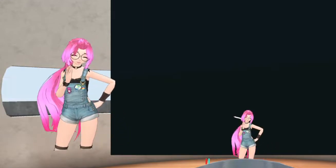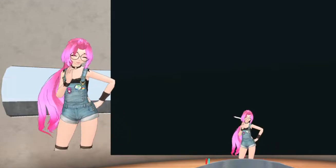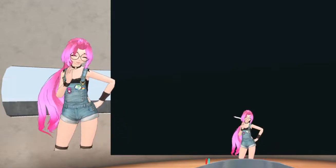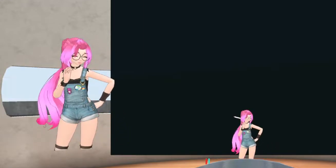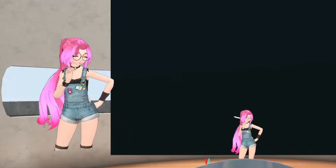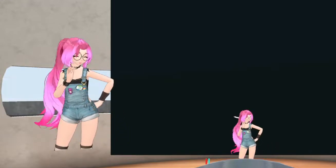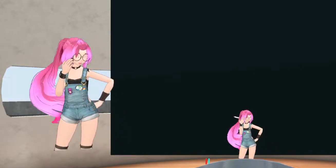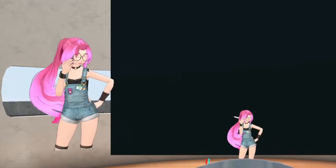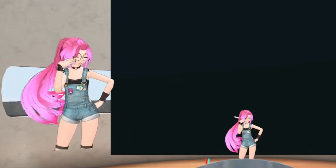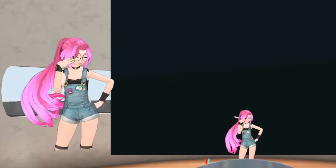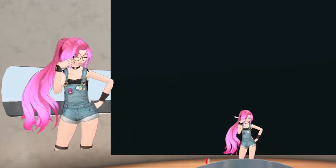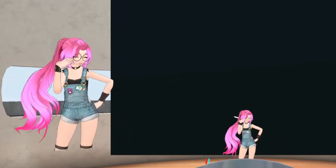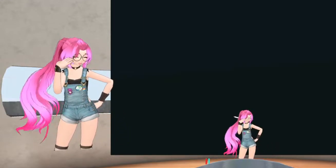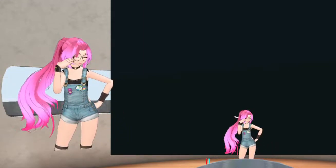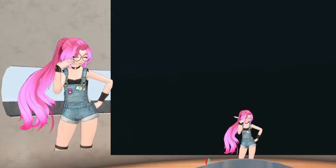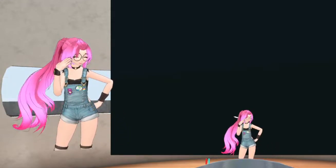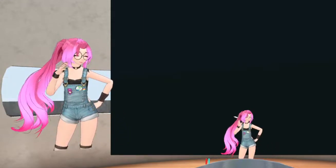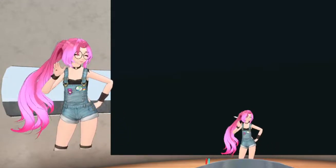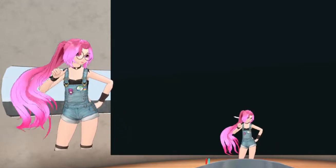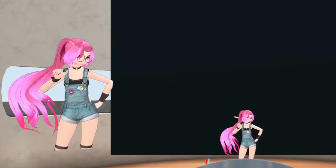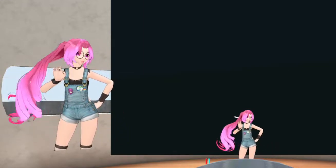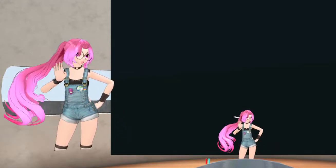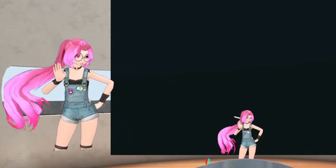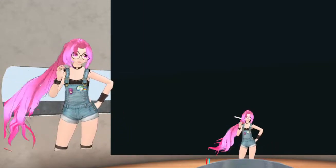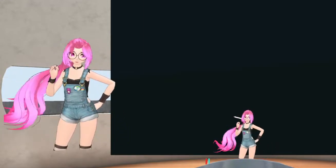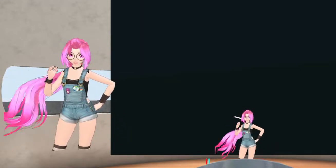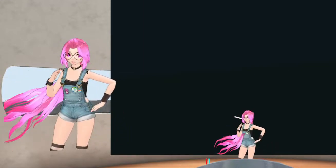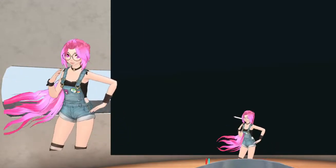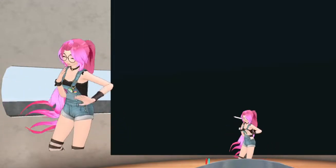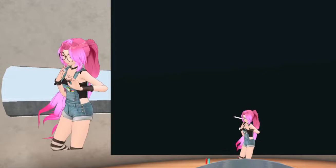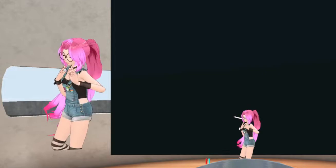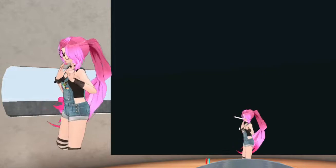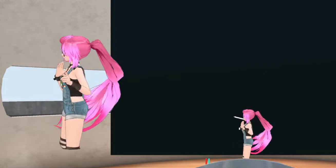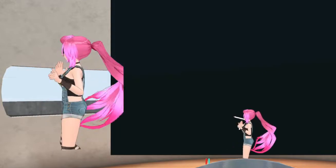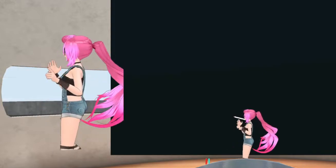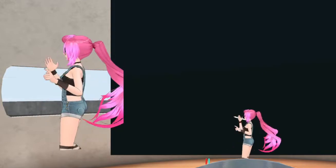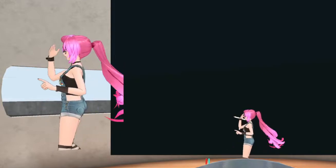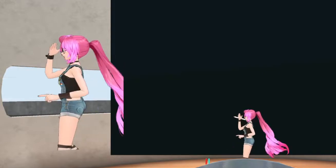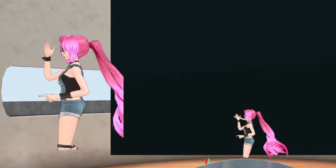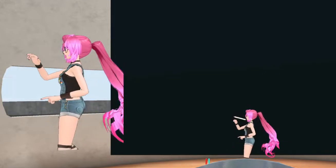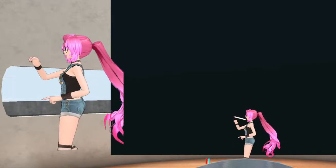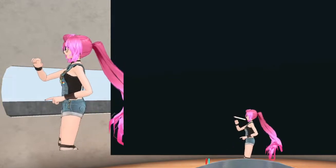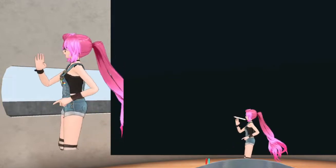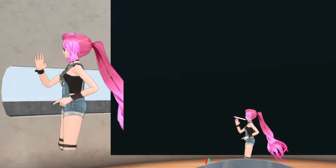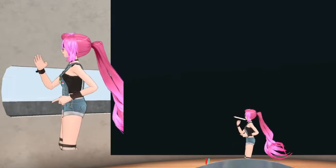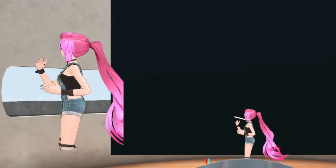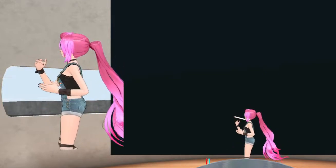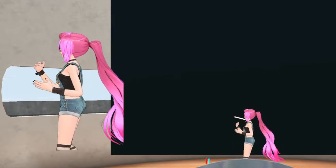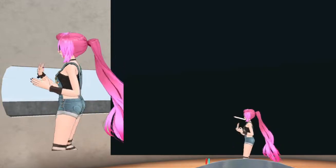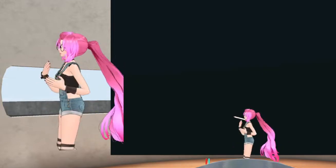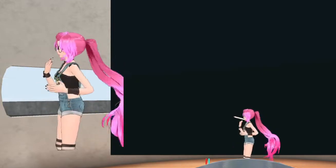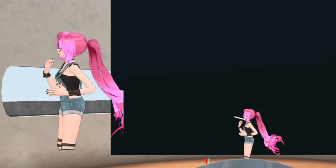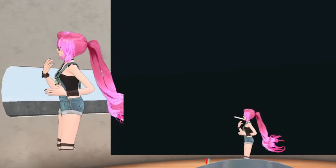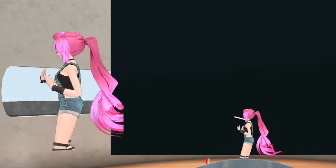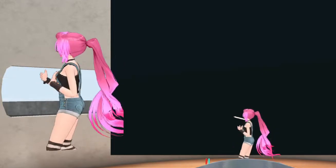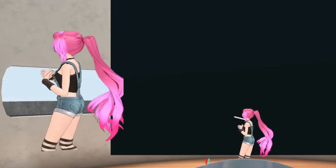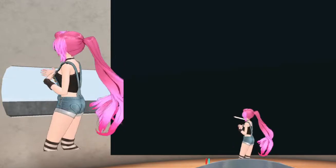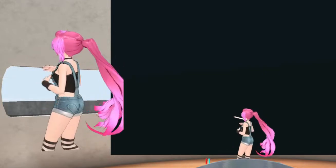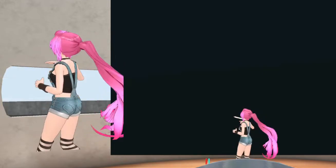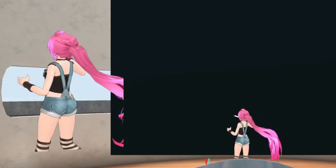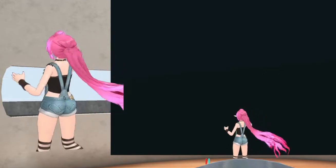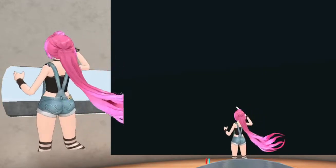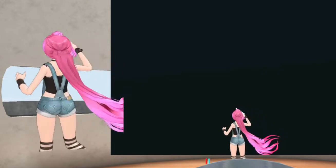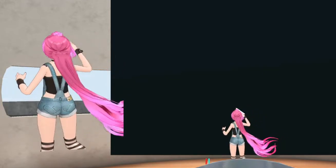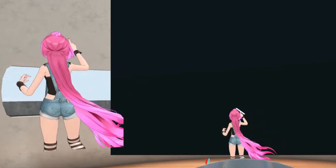alphabet? Who knows the ABCs? Okay, awesome. So guess what? If you know your ABCs, colors are